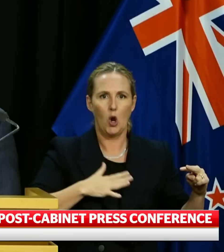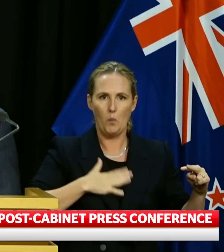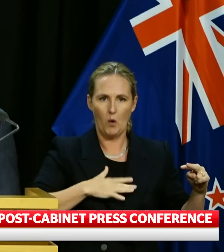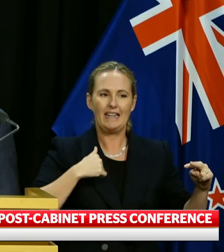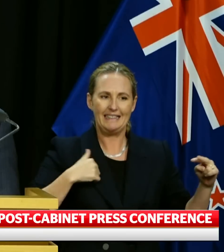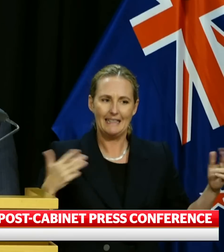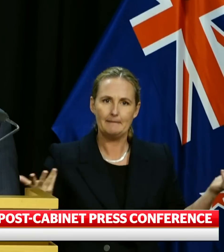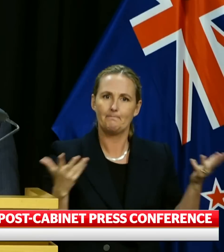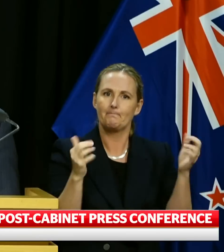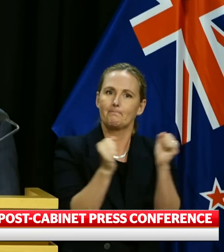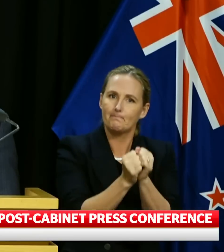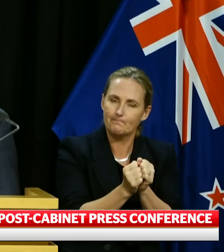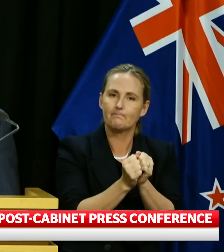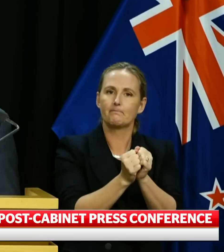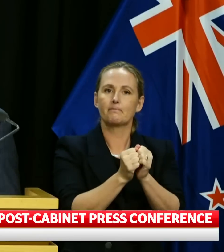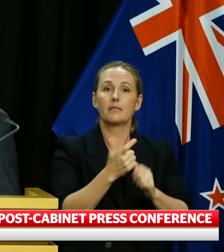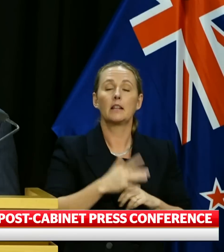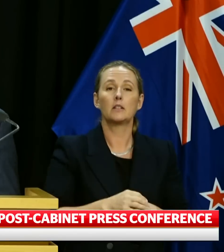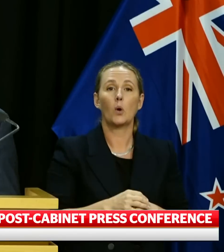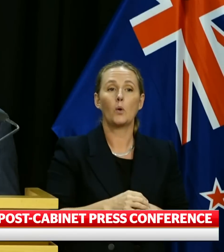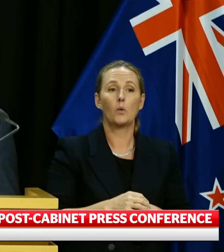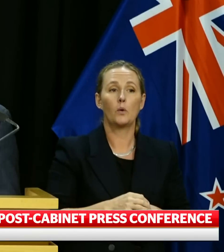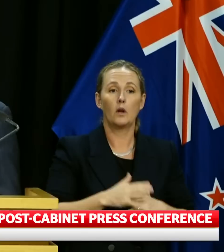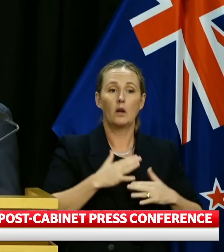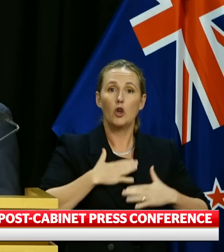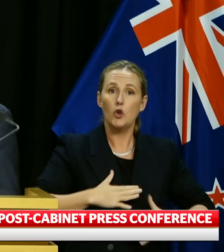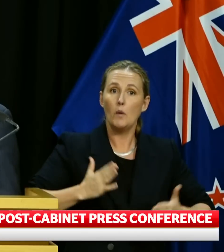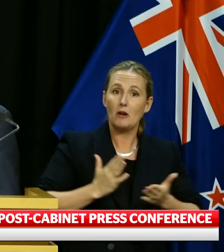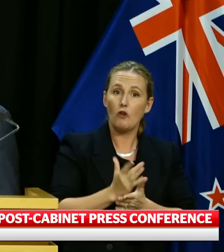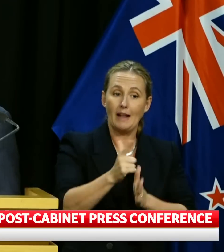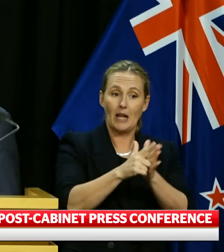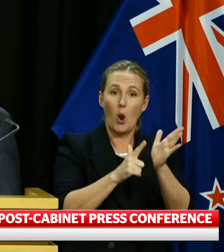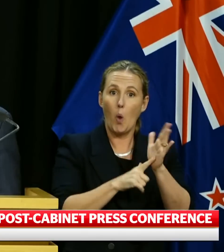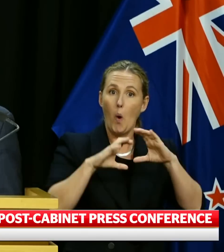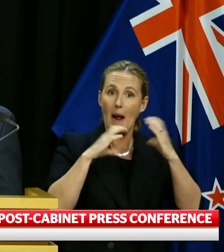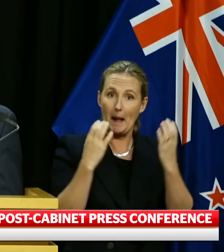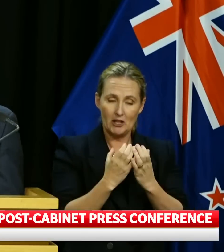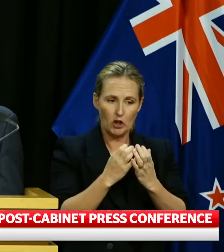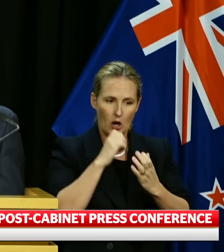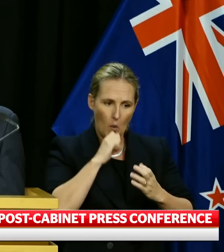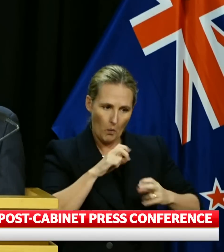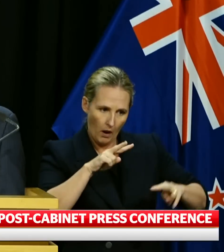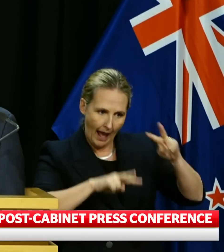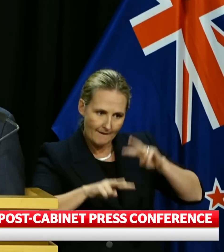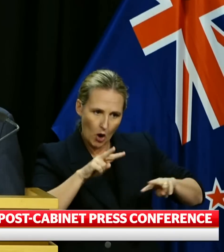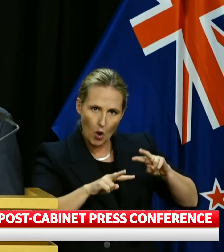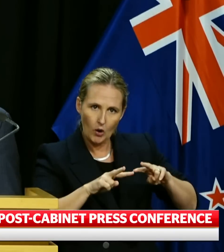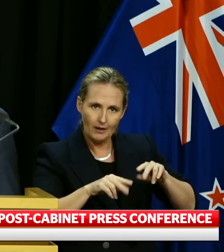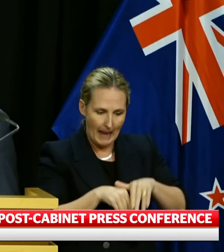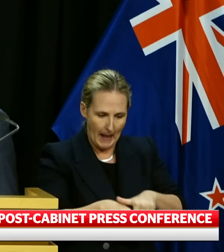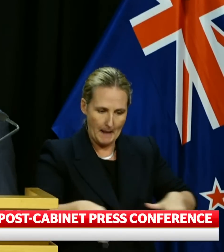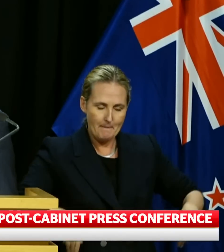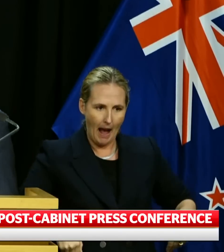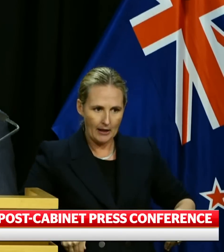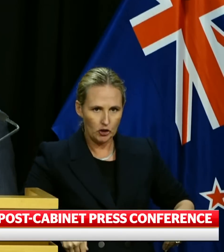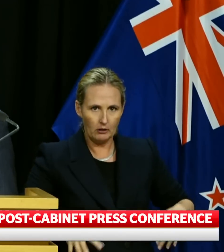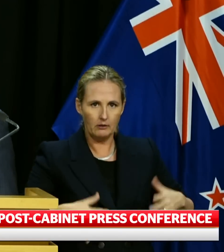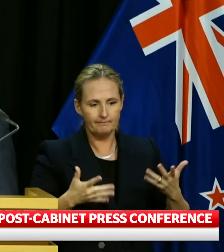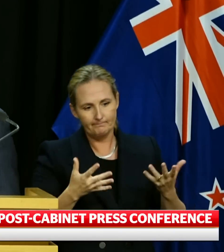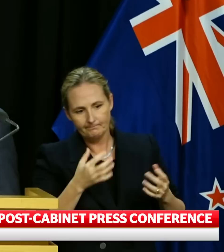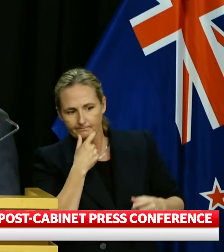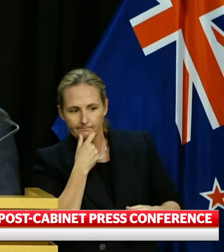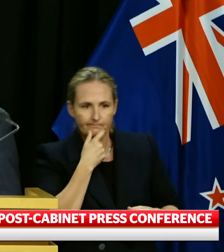at it, to try and look at it dispassionately and perhaps a bit more objectively than we will get in a political environment, I hope